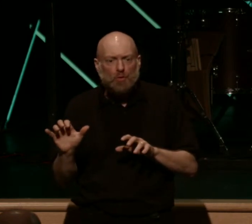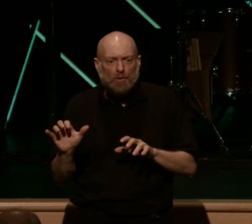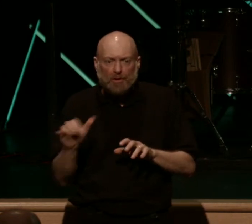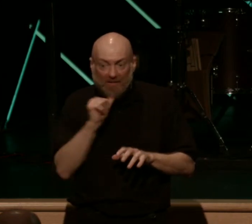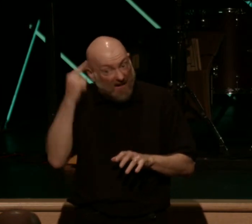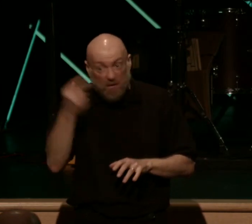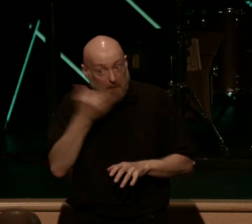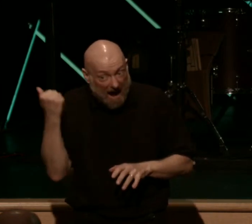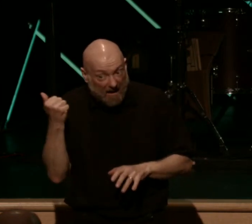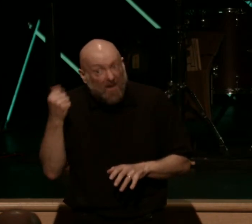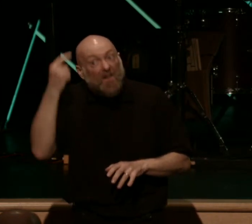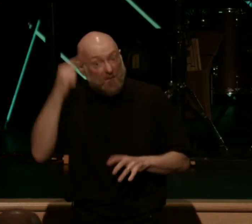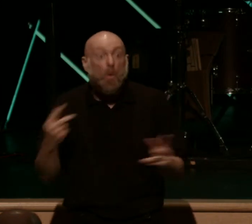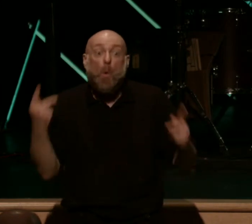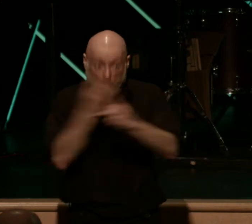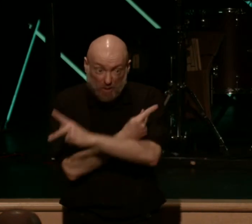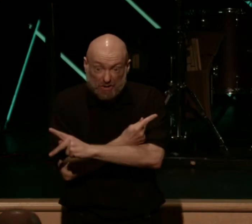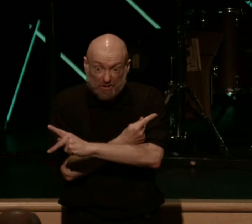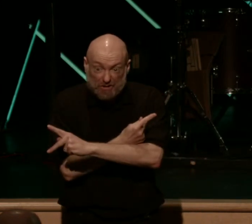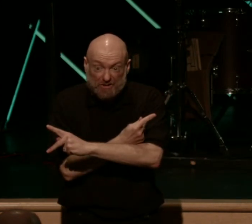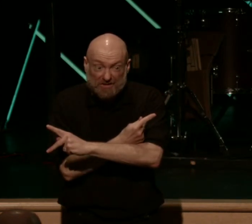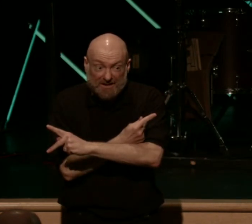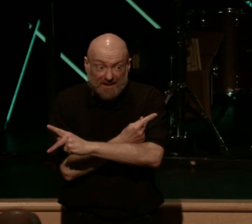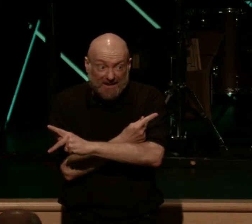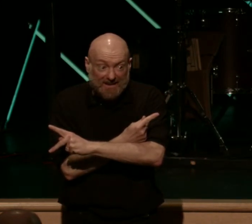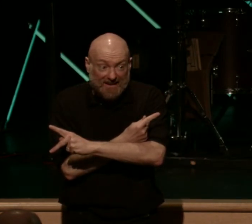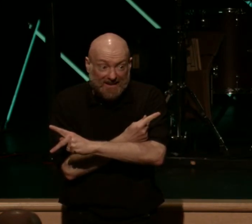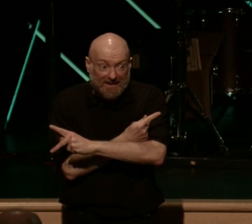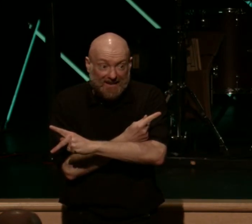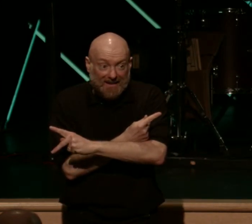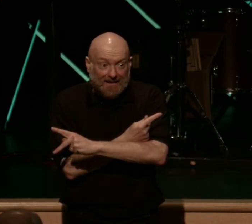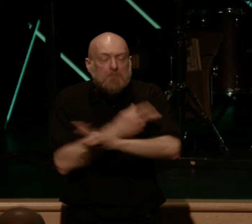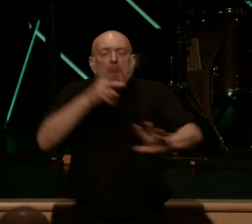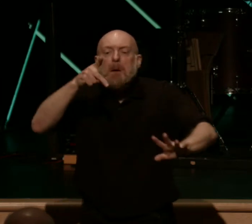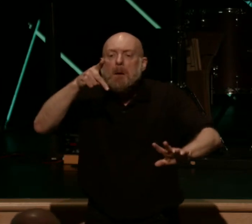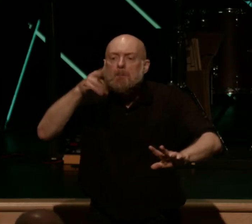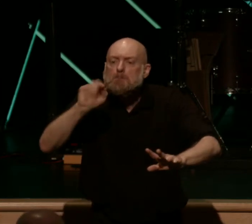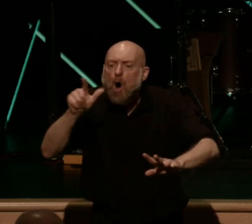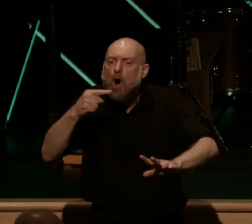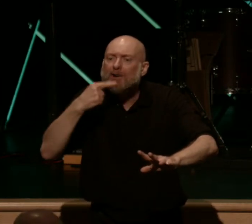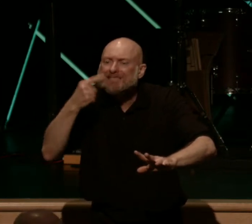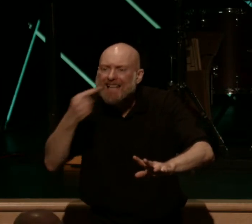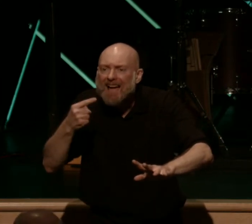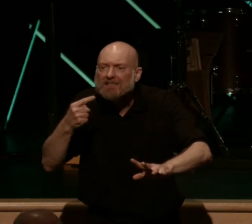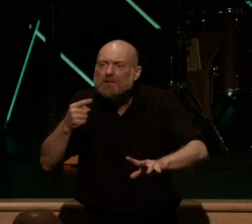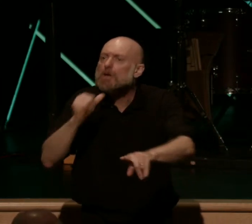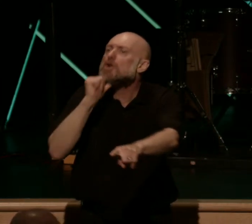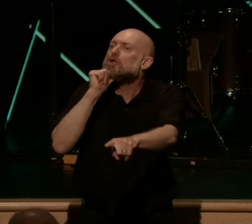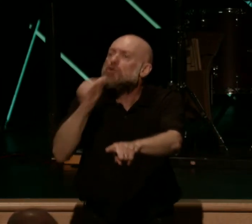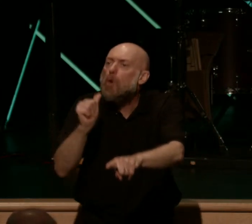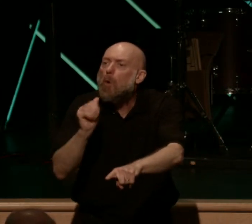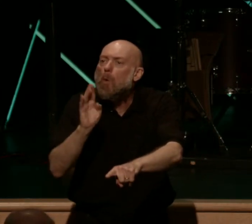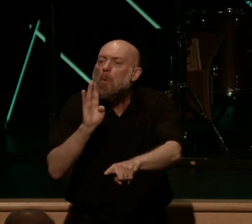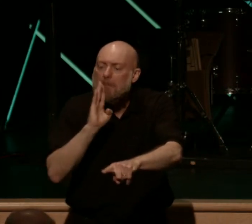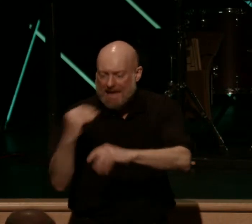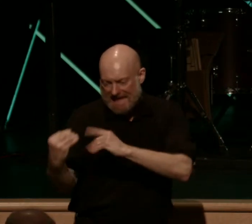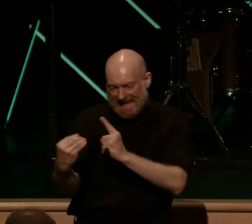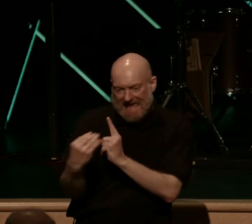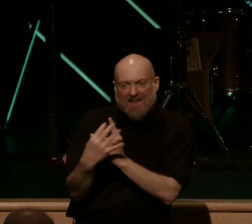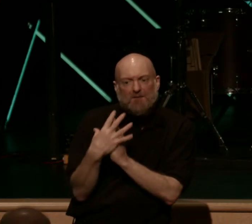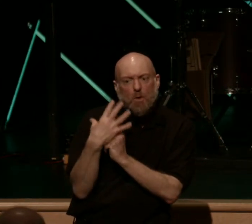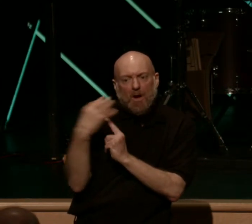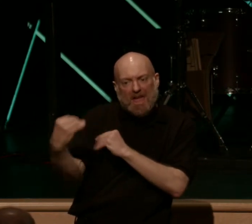better, but far for the worse. So here's what Paul is saying. He's saying, don't be under the influence